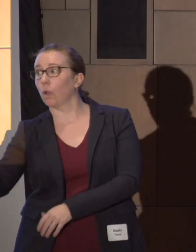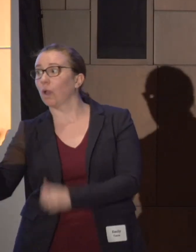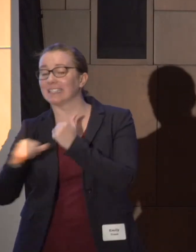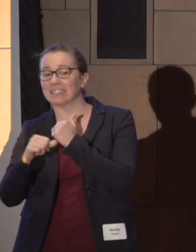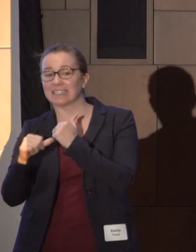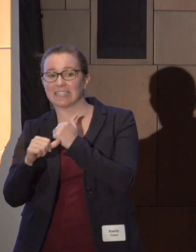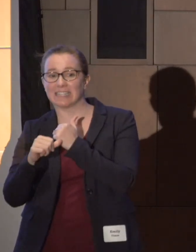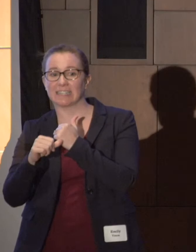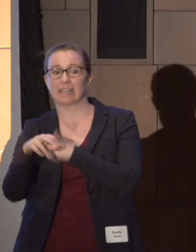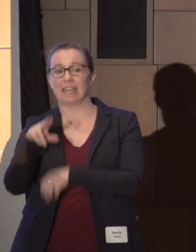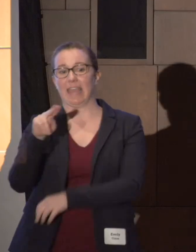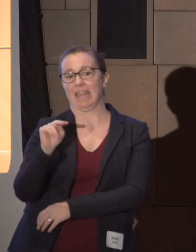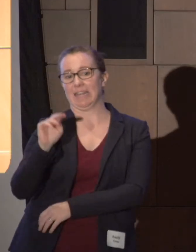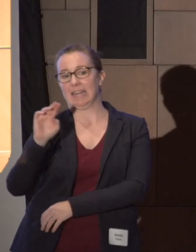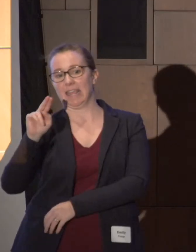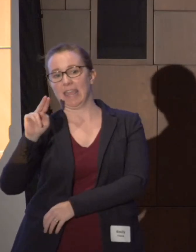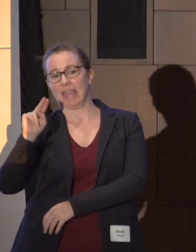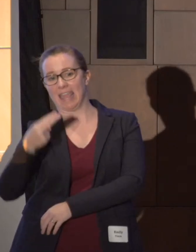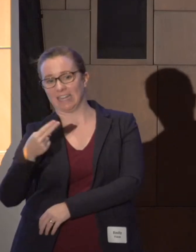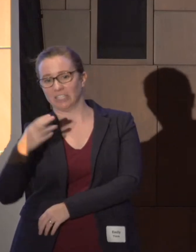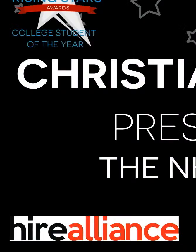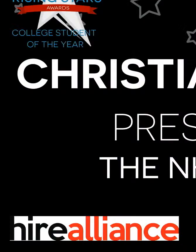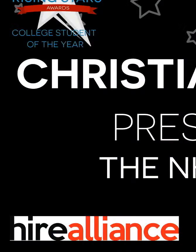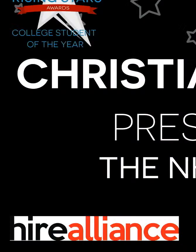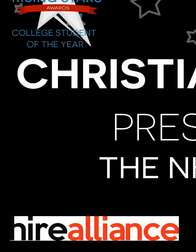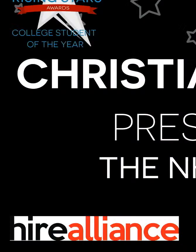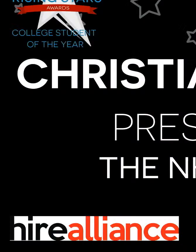the NHHEAF Network.